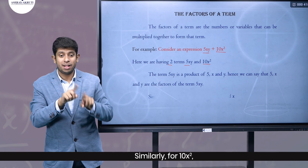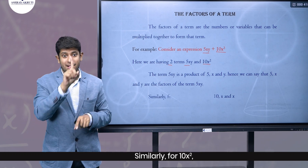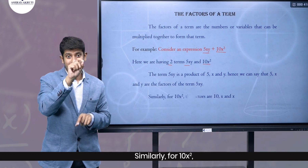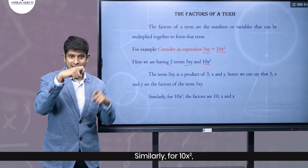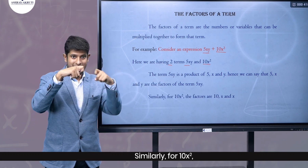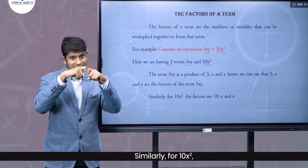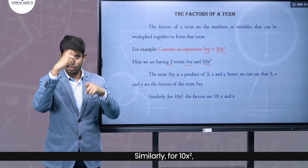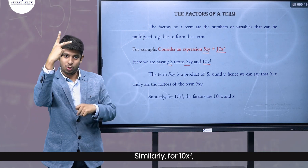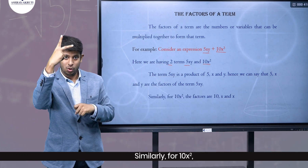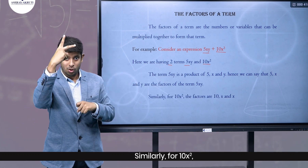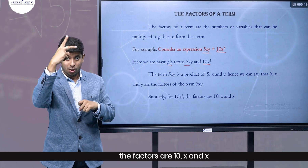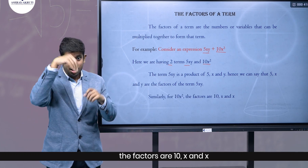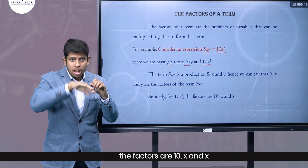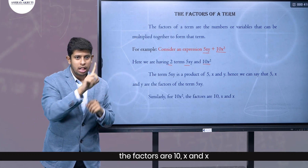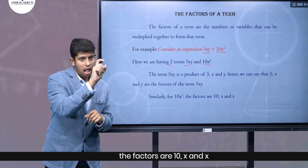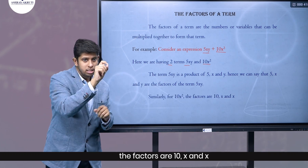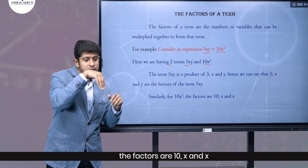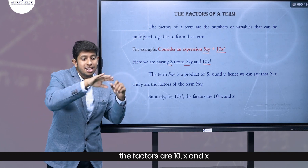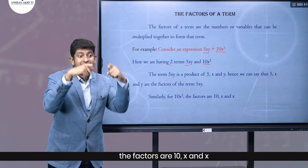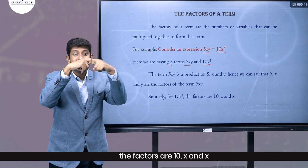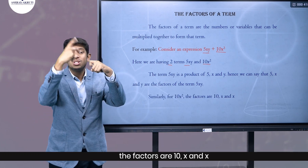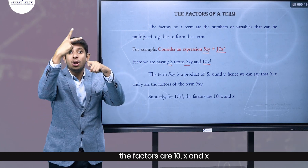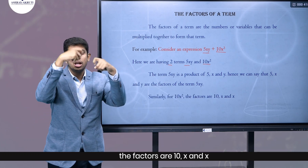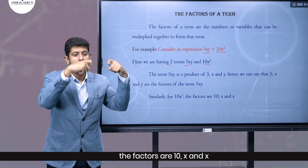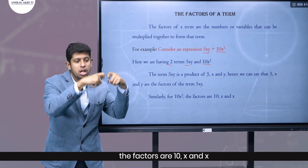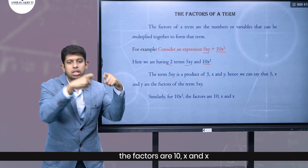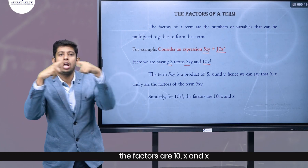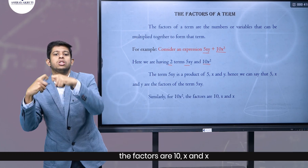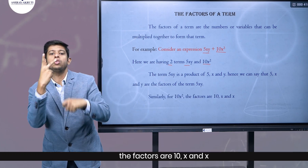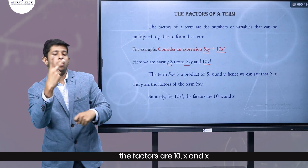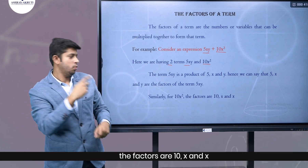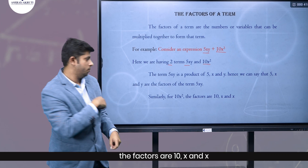Similarly, for 10x square, the factors are 10, x and x.